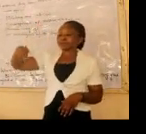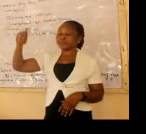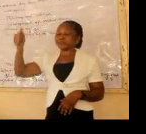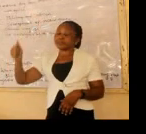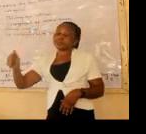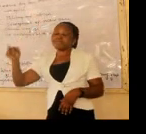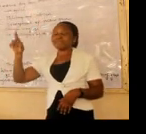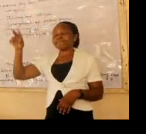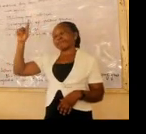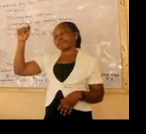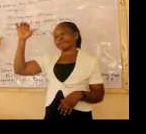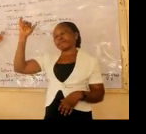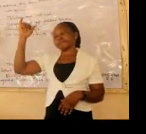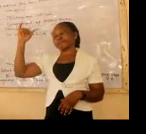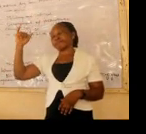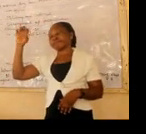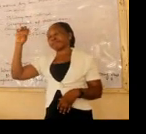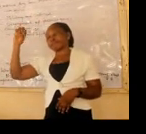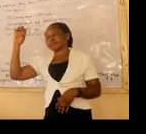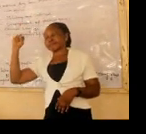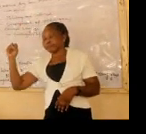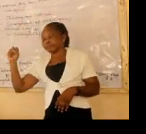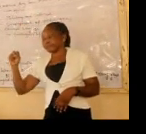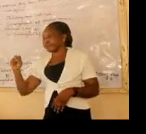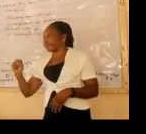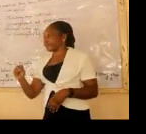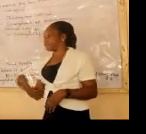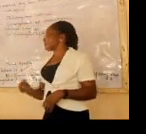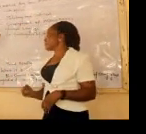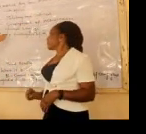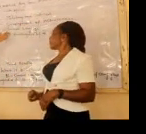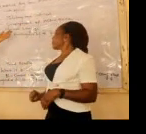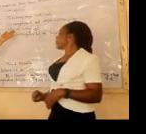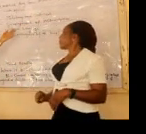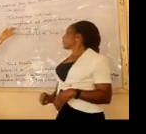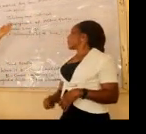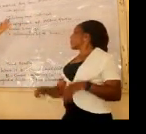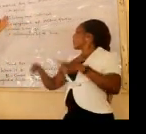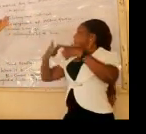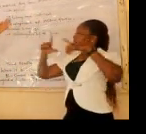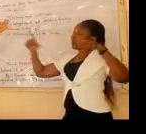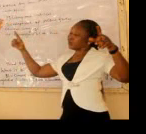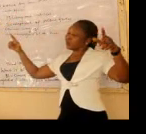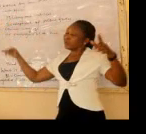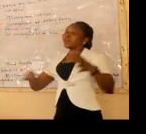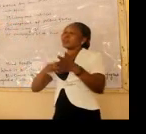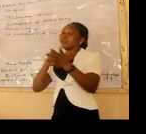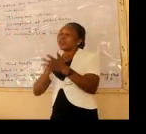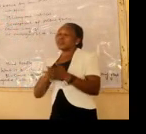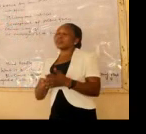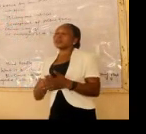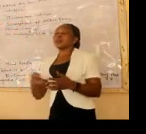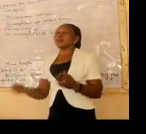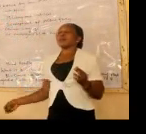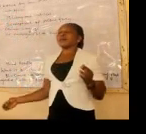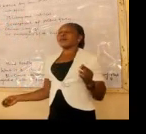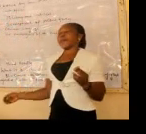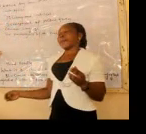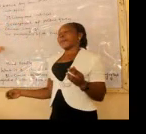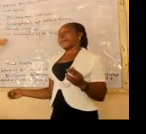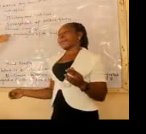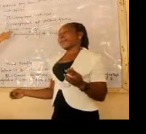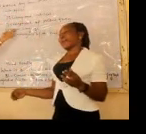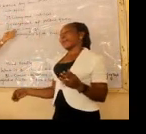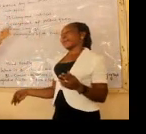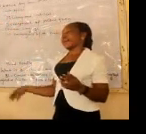Political independence. Then common language is another impact of what? Colonialism in West